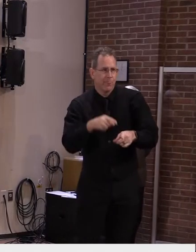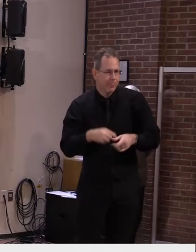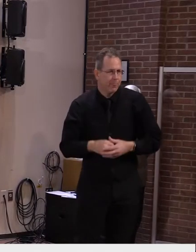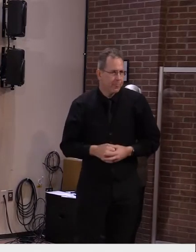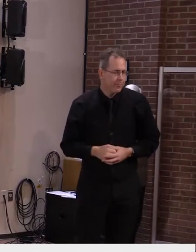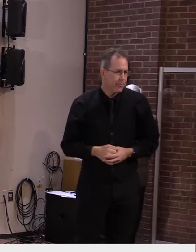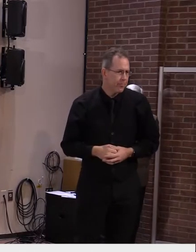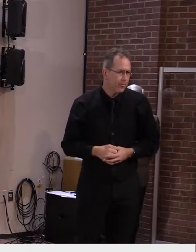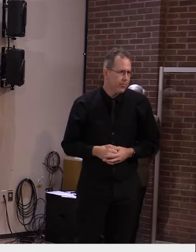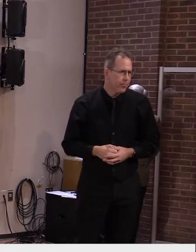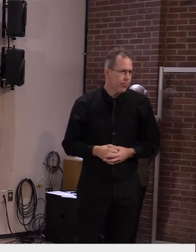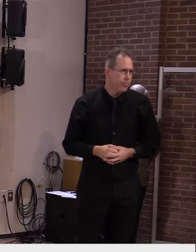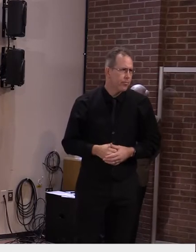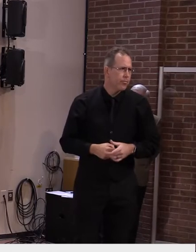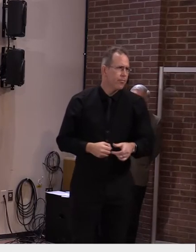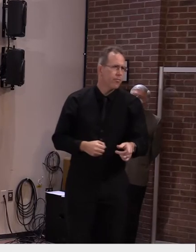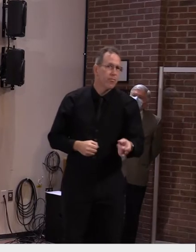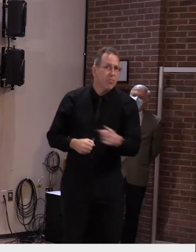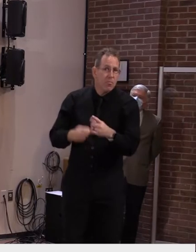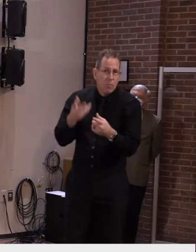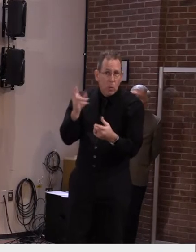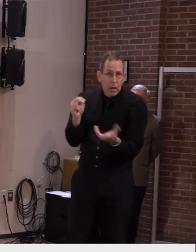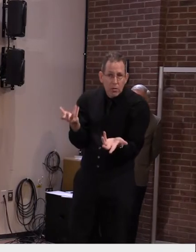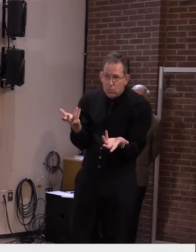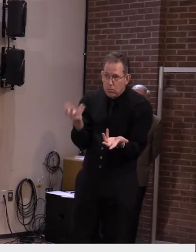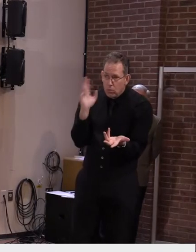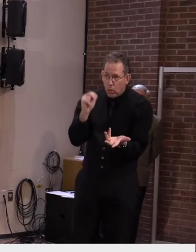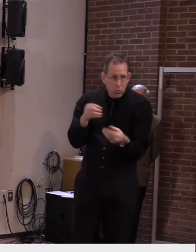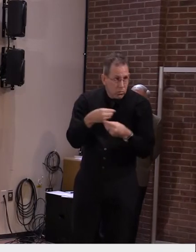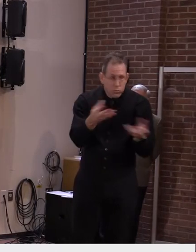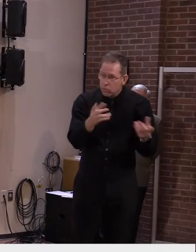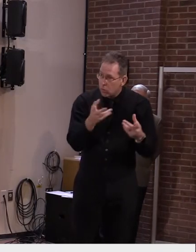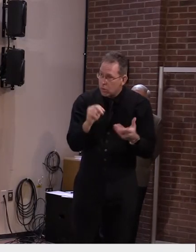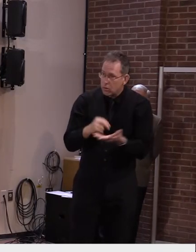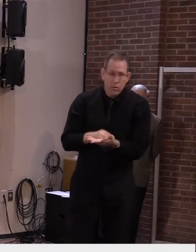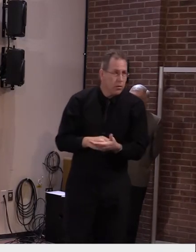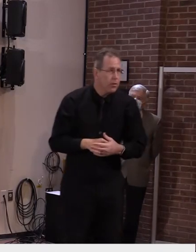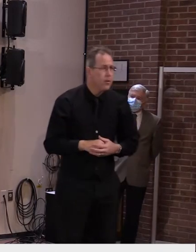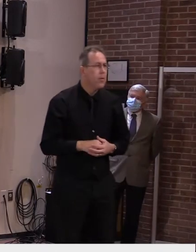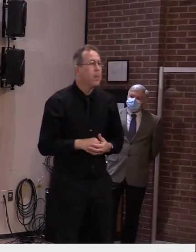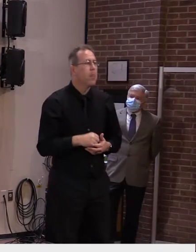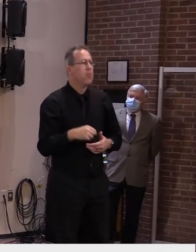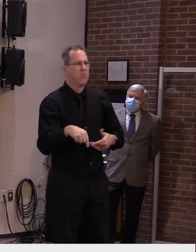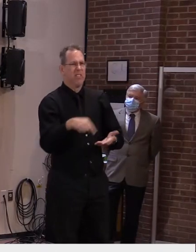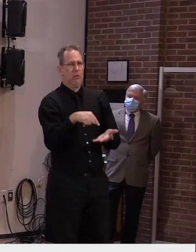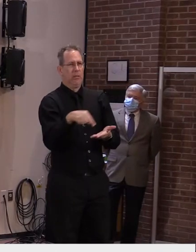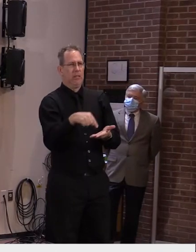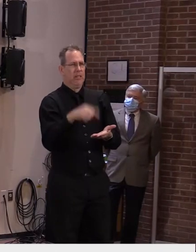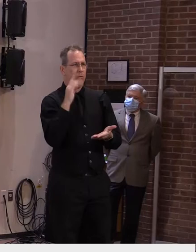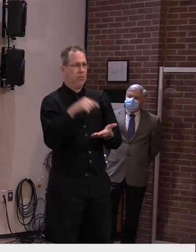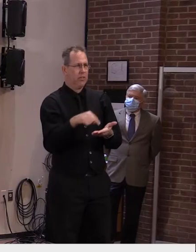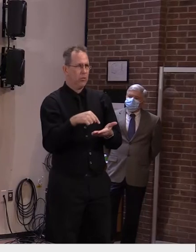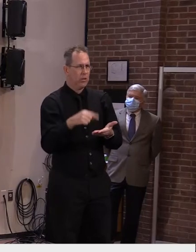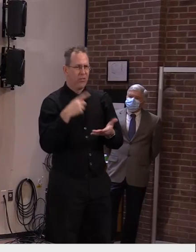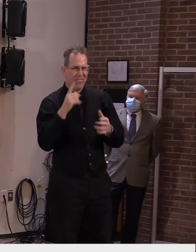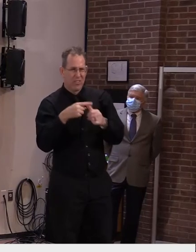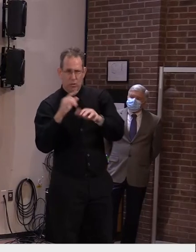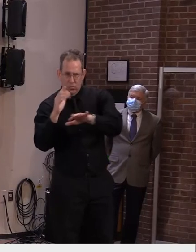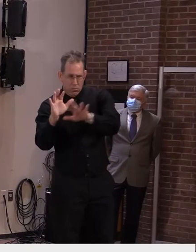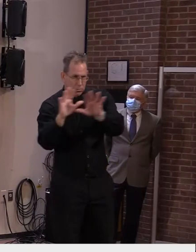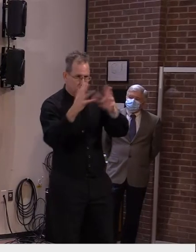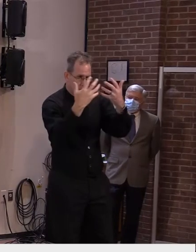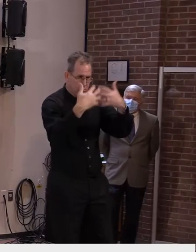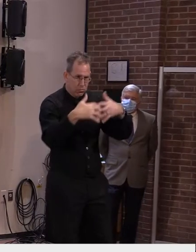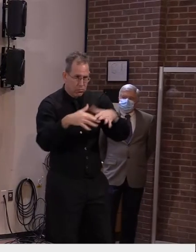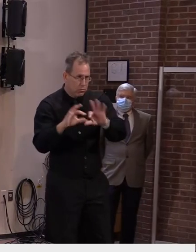right. Do you have any timeline on that? It's something we're working on actively this week. As I mentioned in my comments, there's two variables, I think.